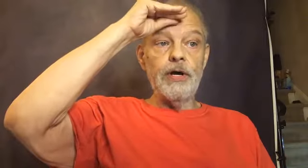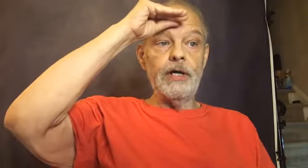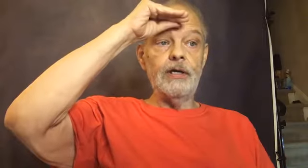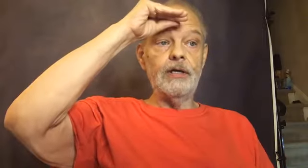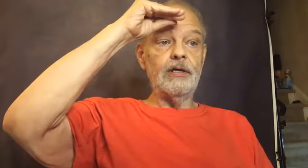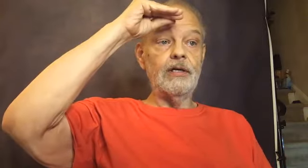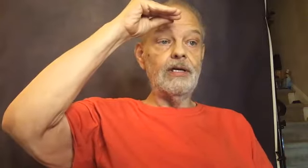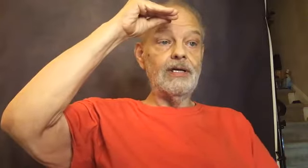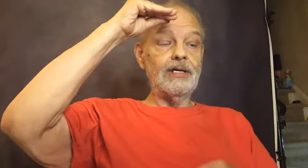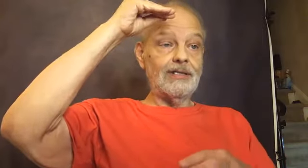Boy,